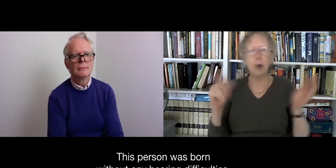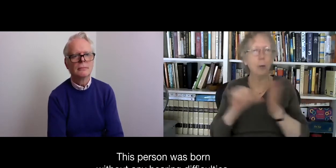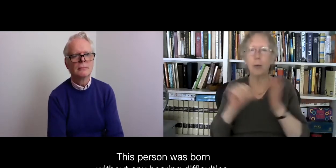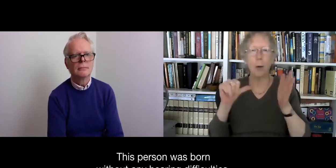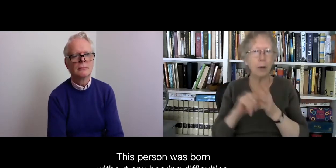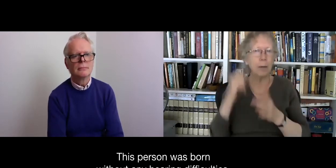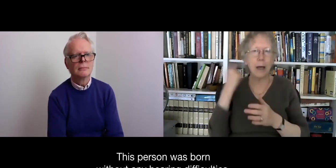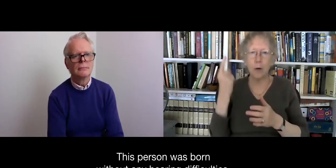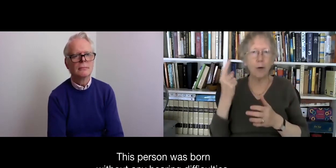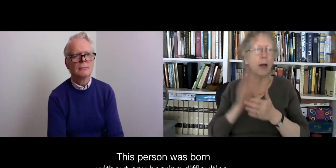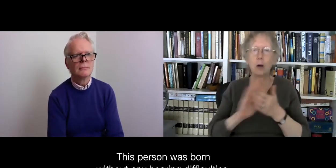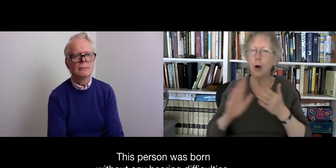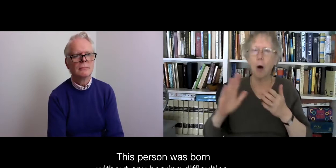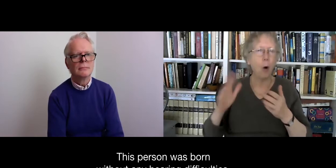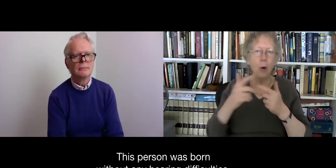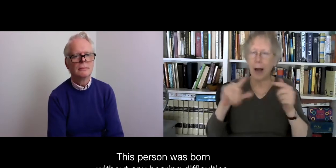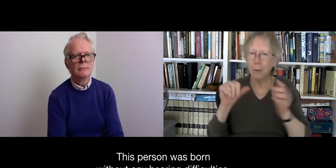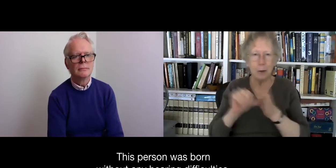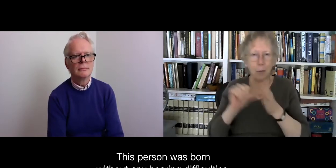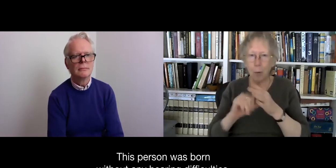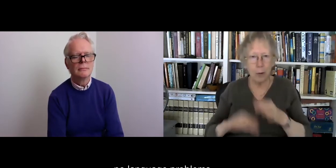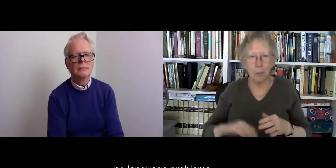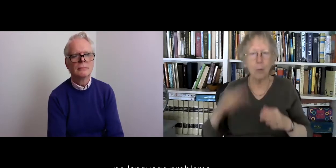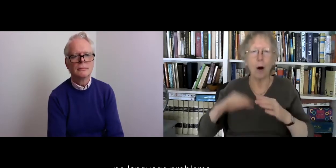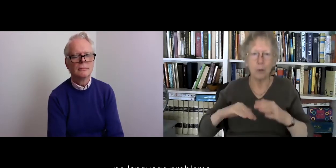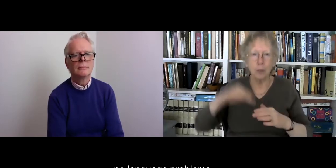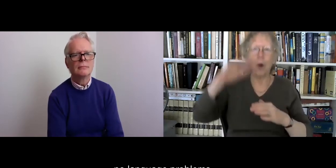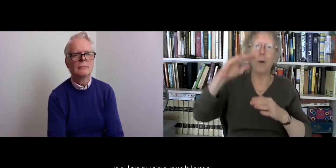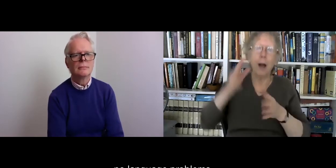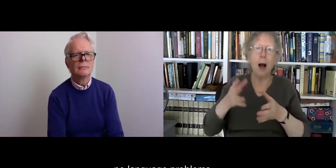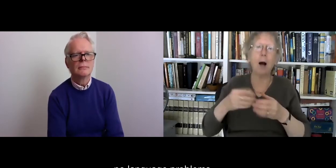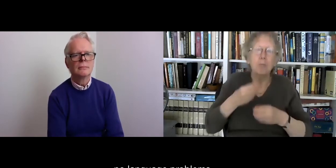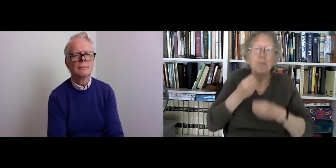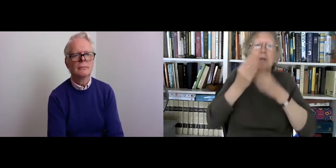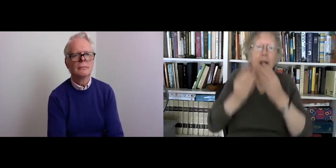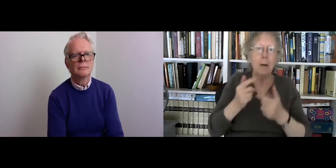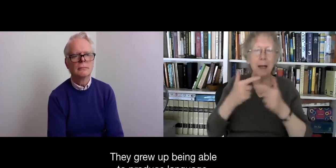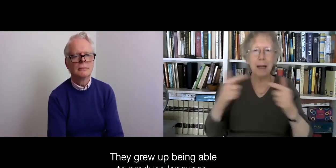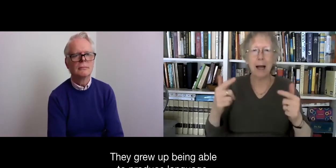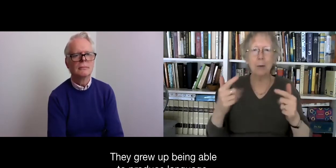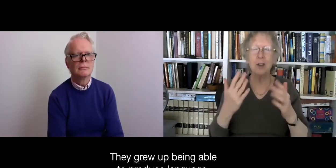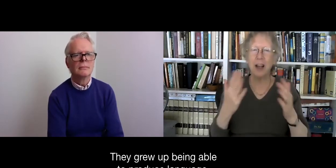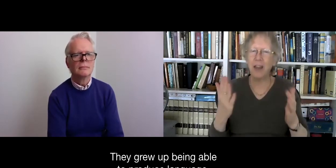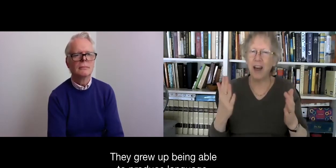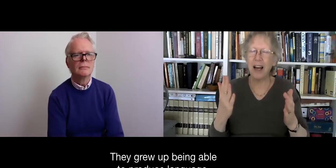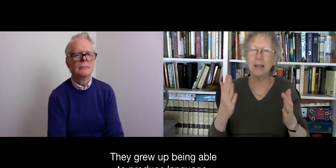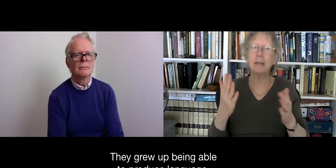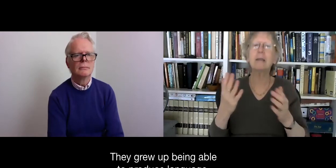And this person was born without any hearing difficulties, no language problems, and they grew up being able to produce